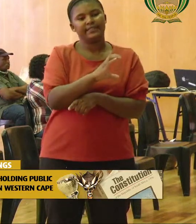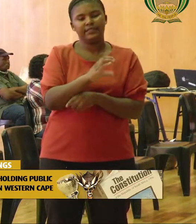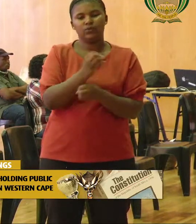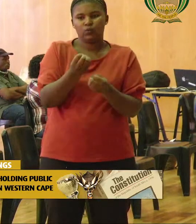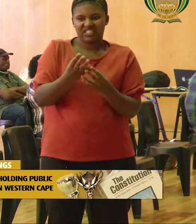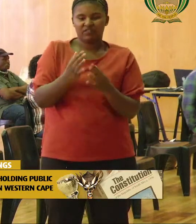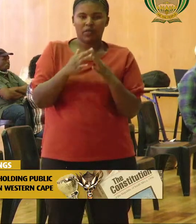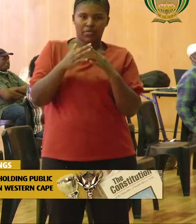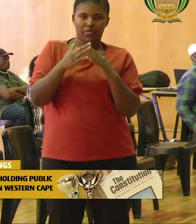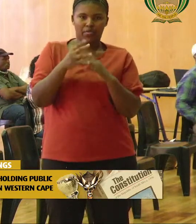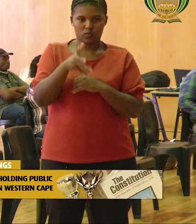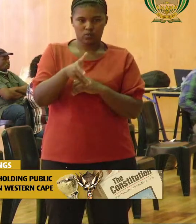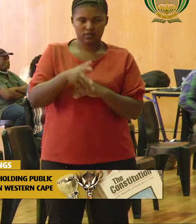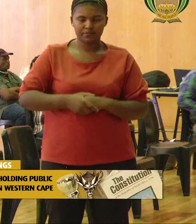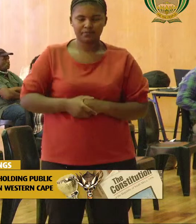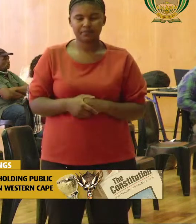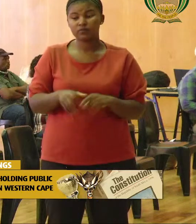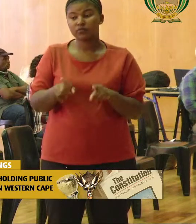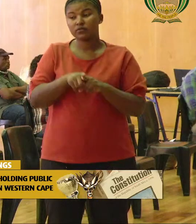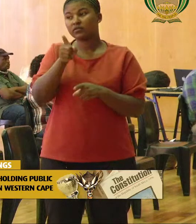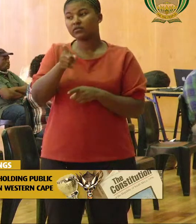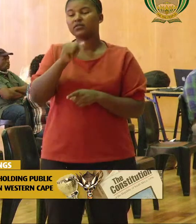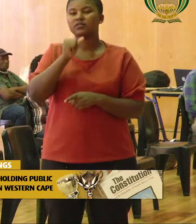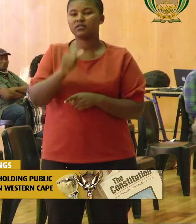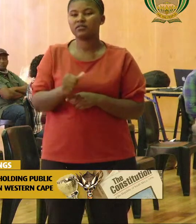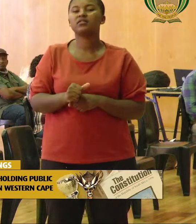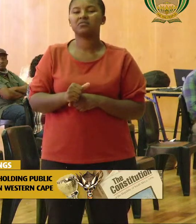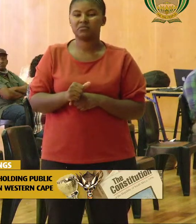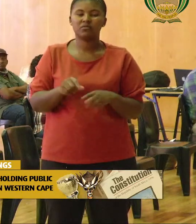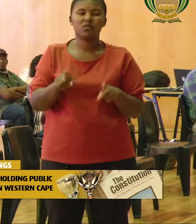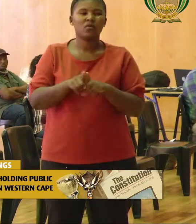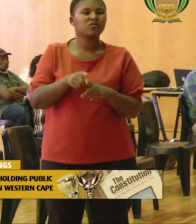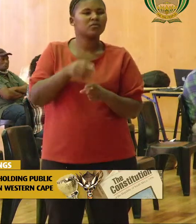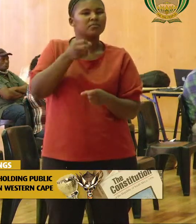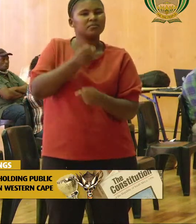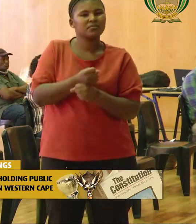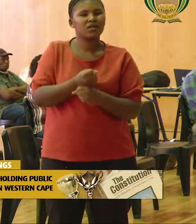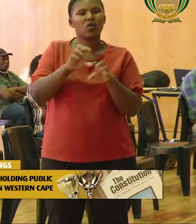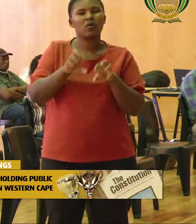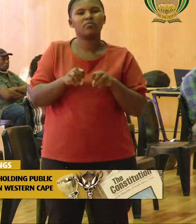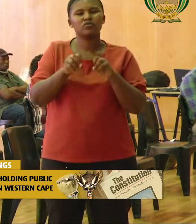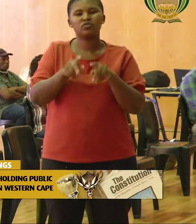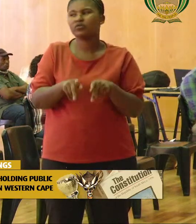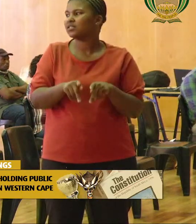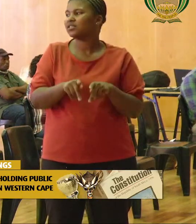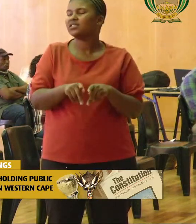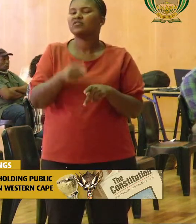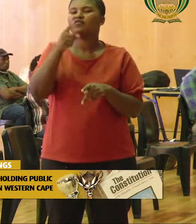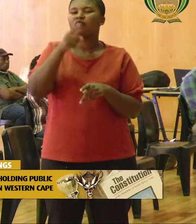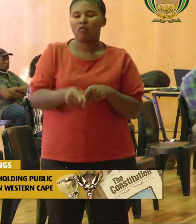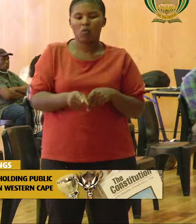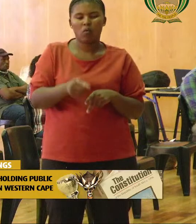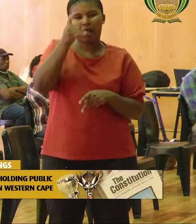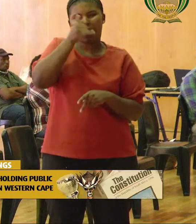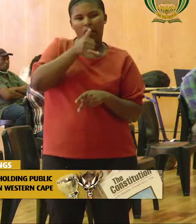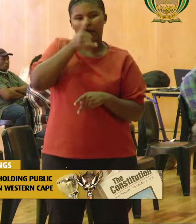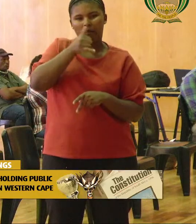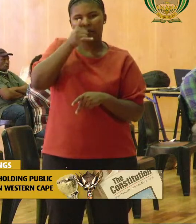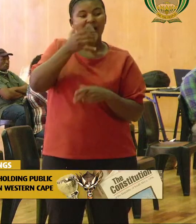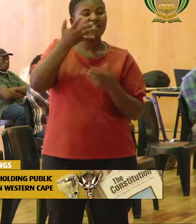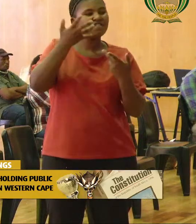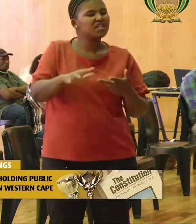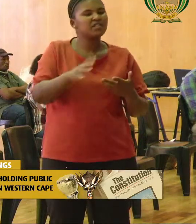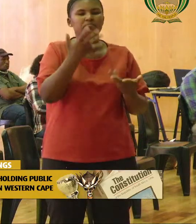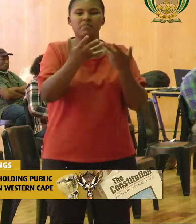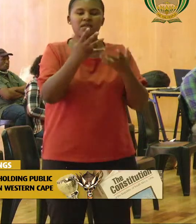as well. They say that it's also creating an opportunity for thieves who were expelled from